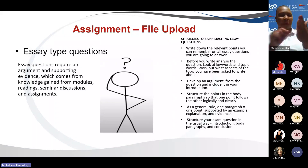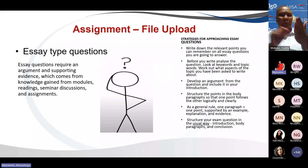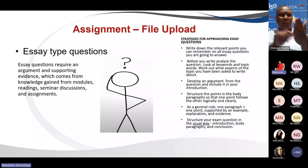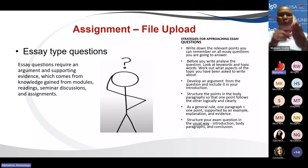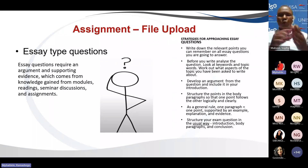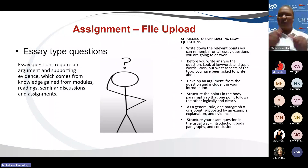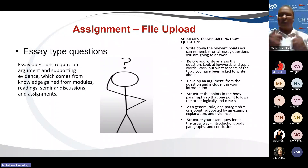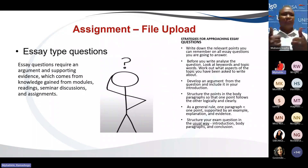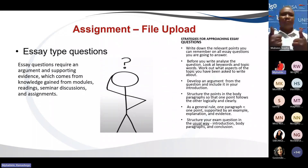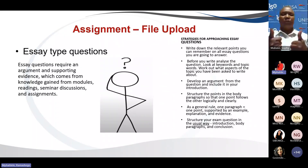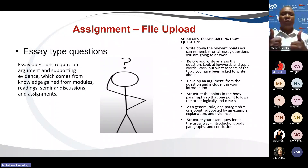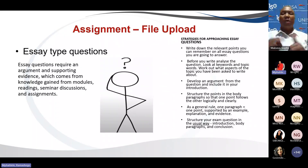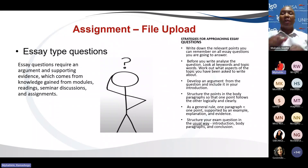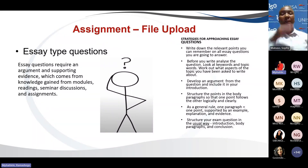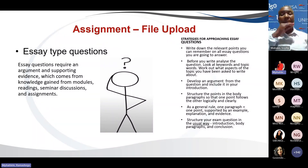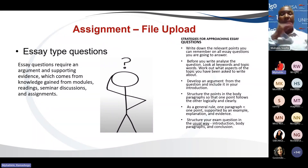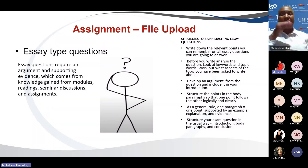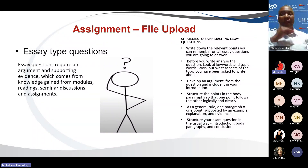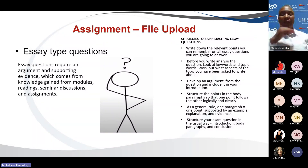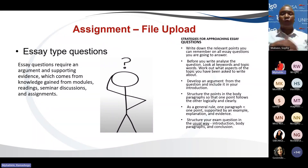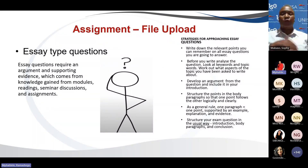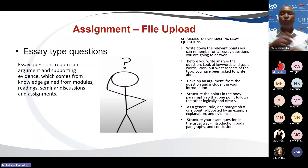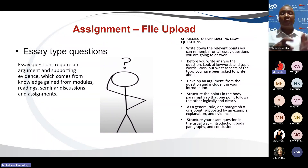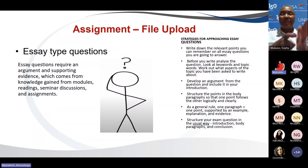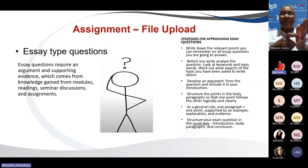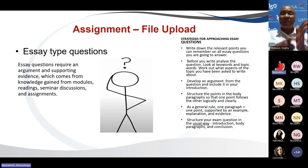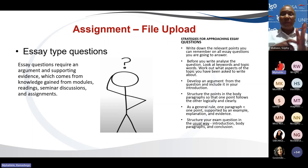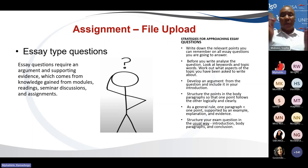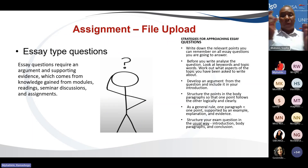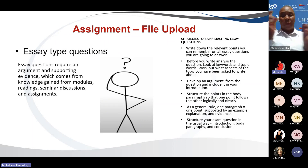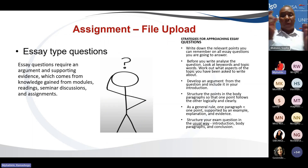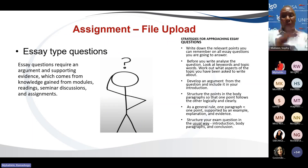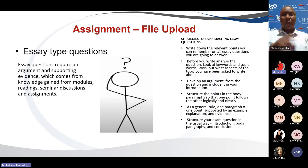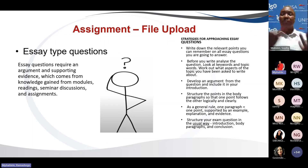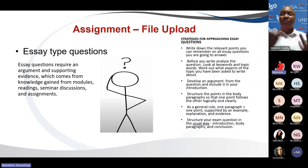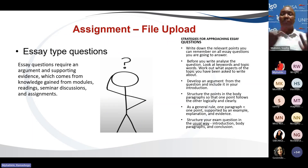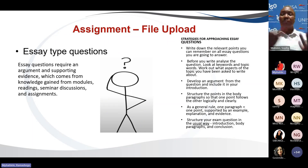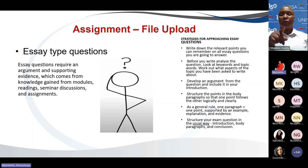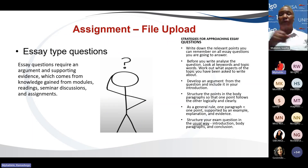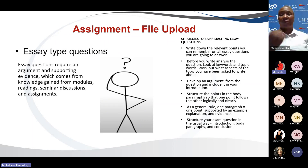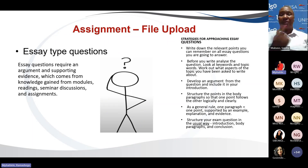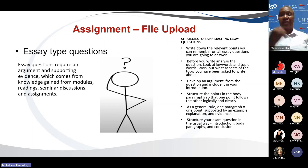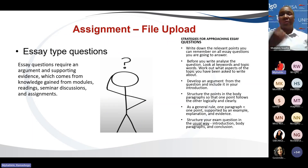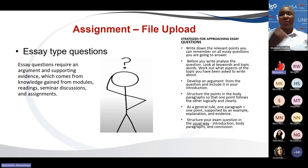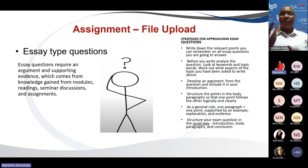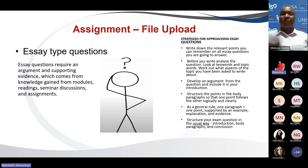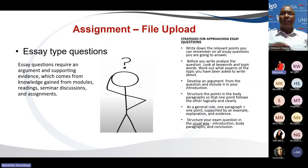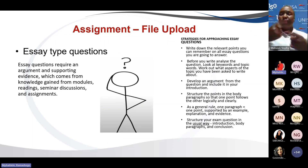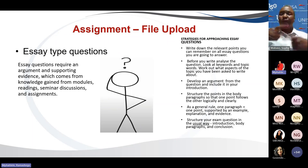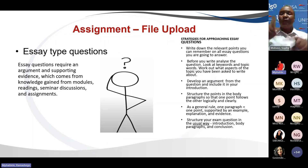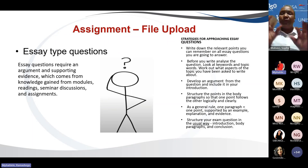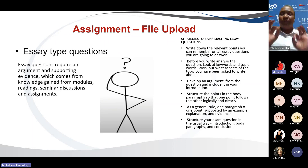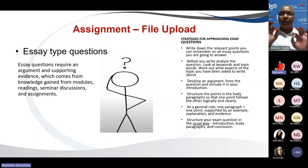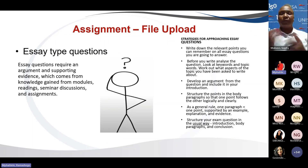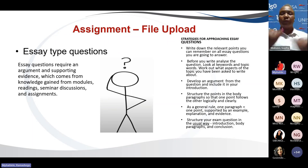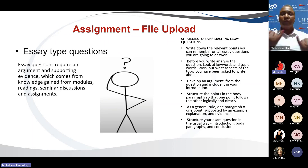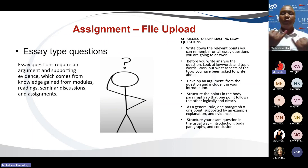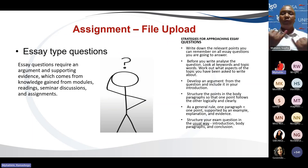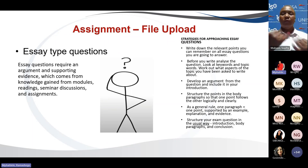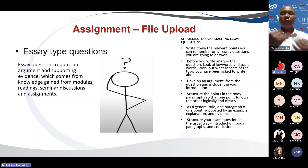So you are going to be disadvantaging yourself of the marks. All right. So I'm now